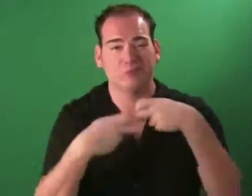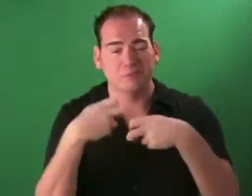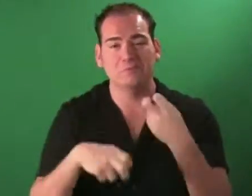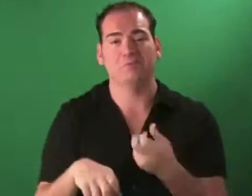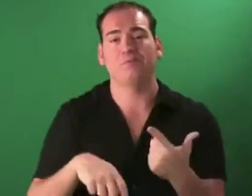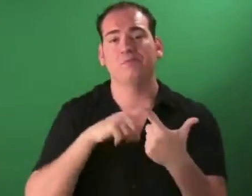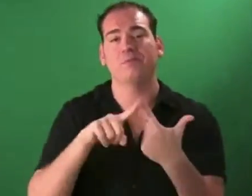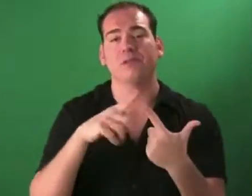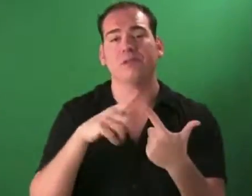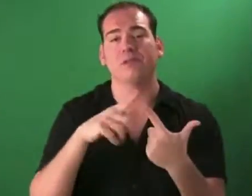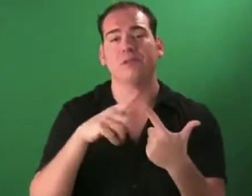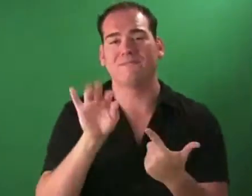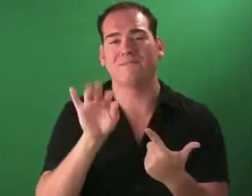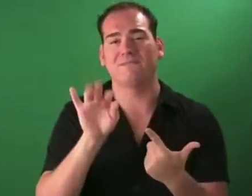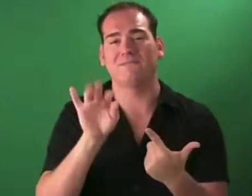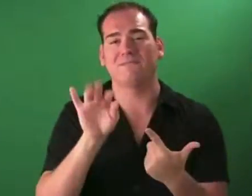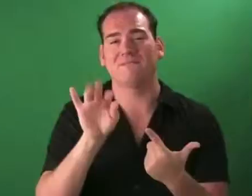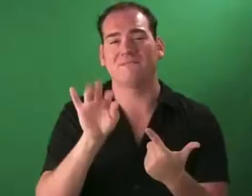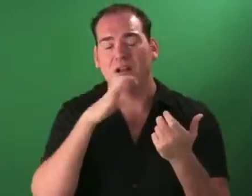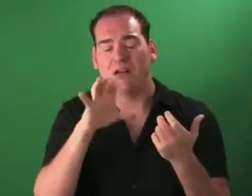reproductive system as a whole.